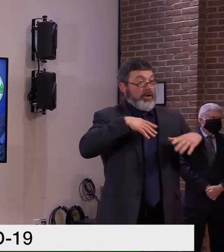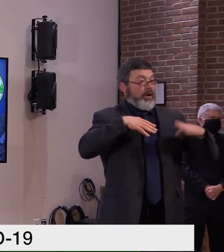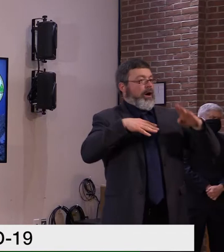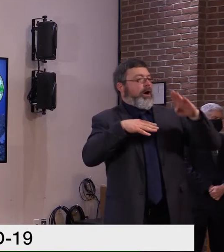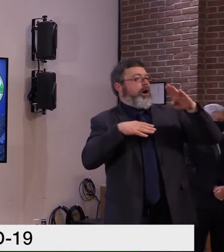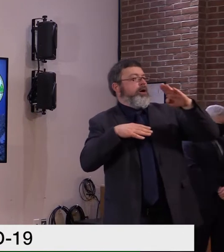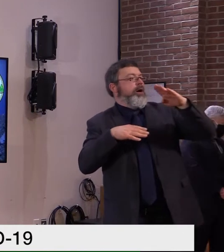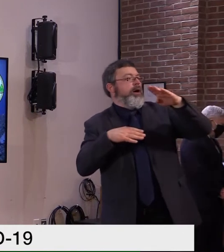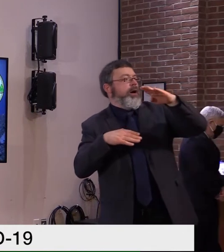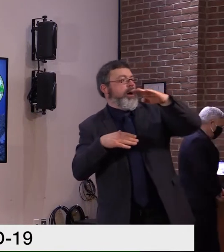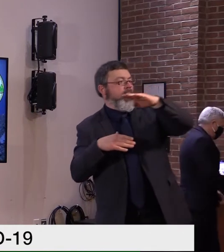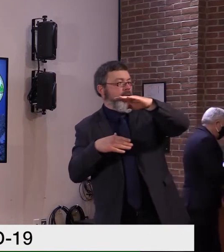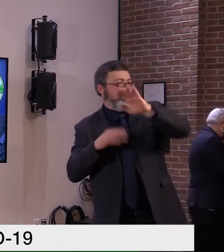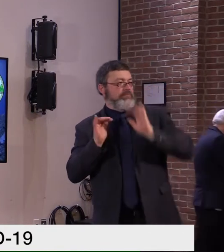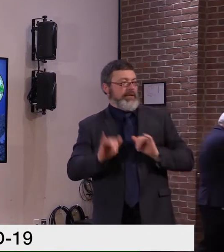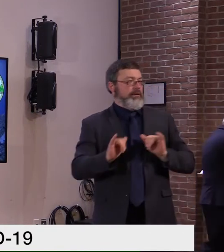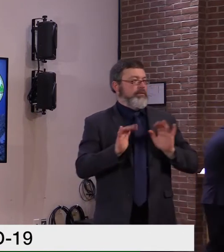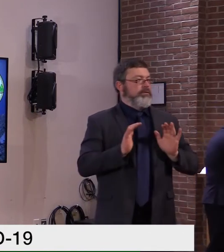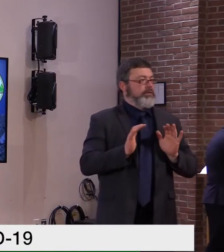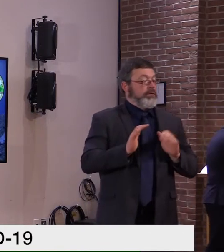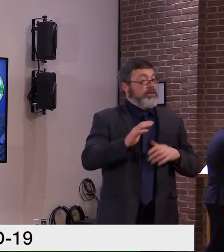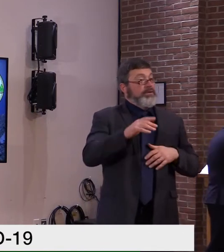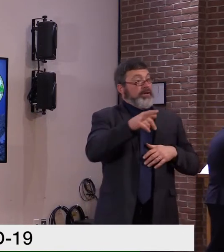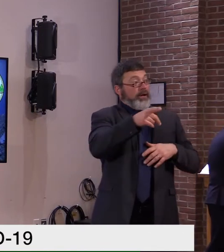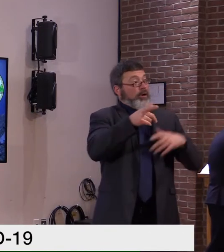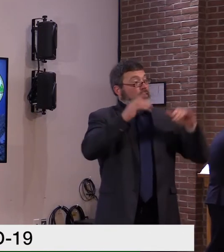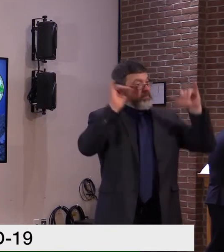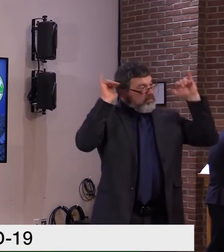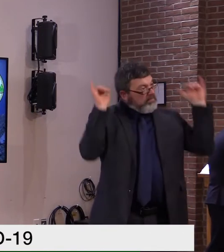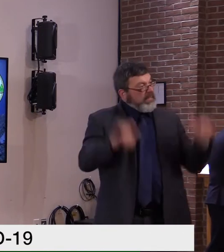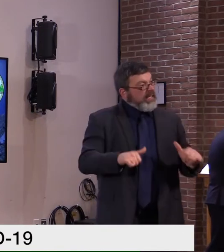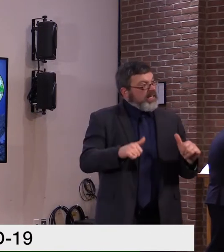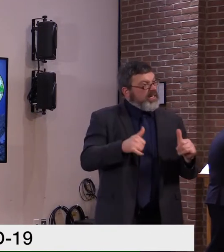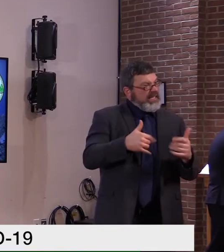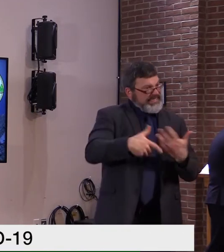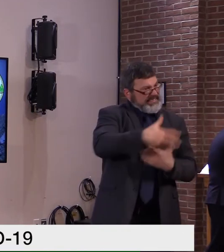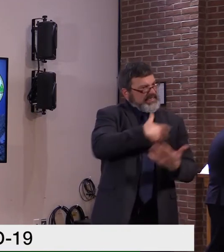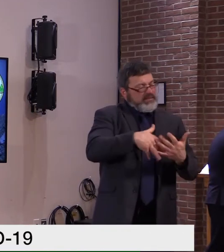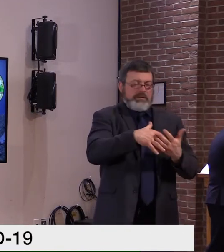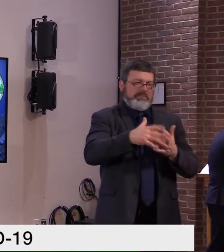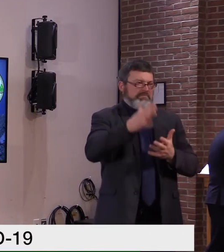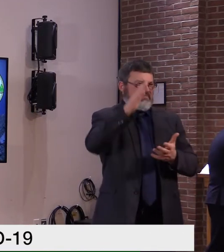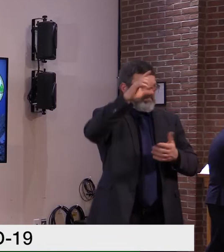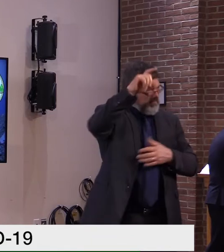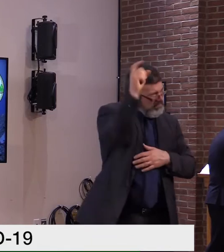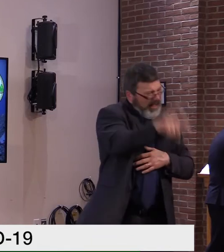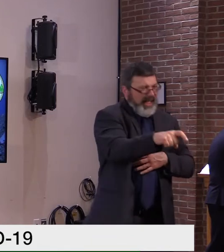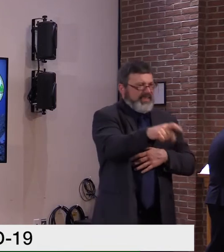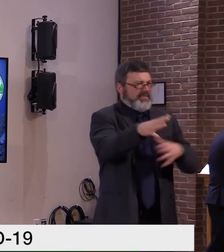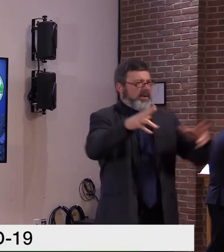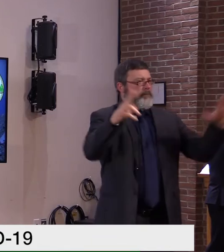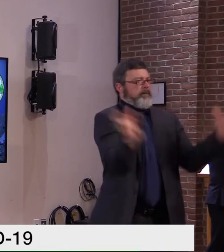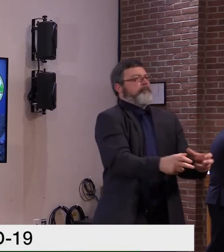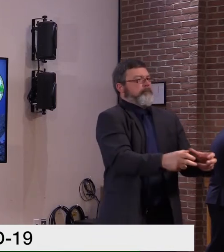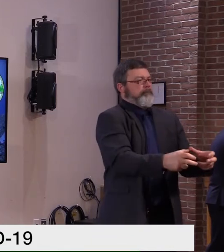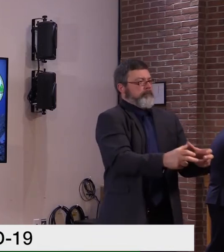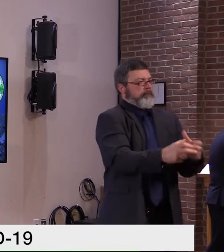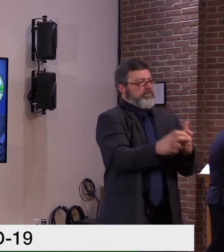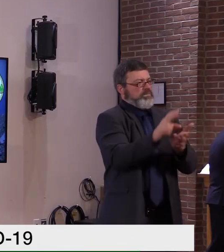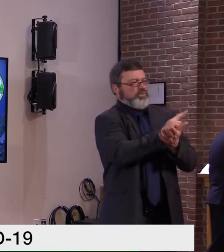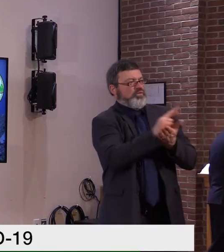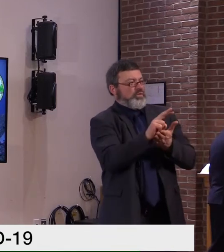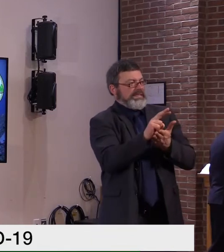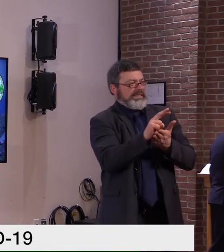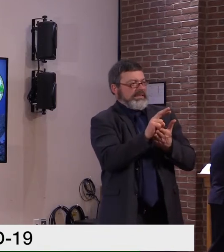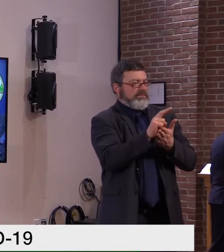gather, you should quarantine and get tested. It's best to get tested right away and again on day 7 or later.